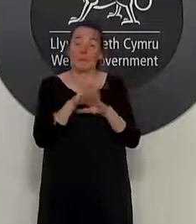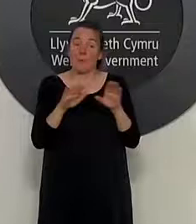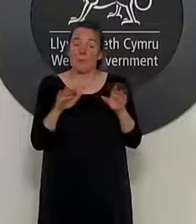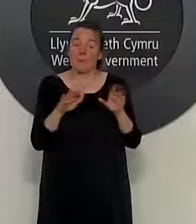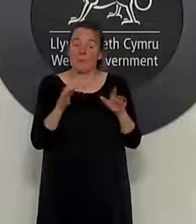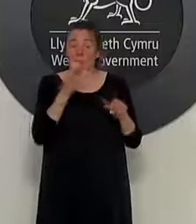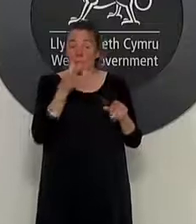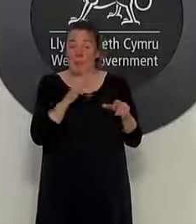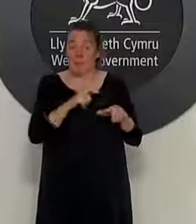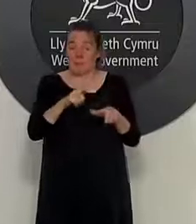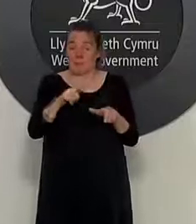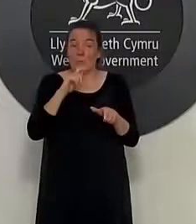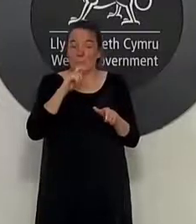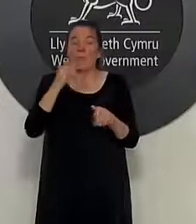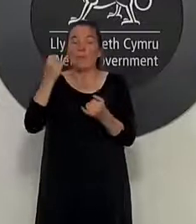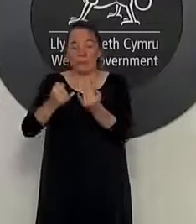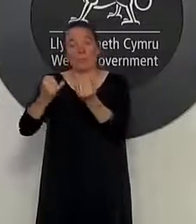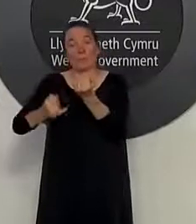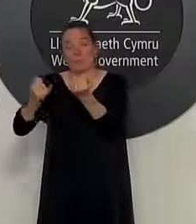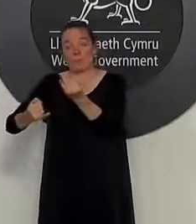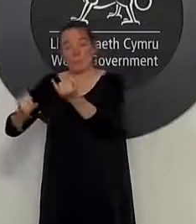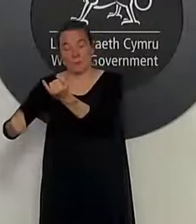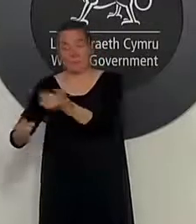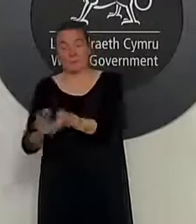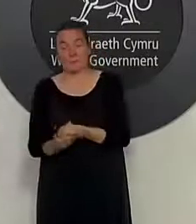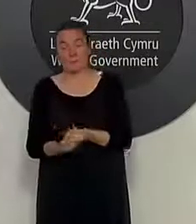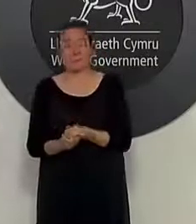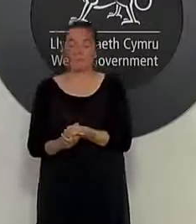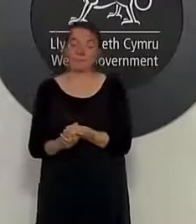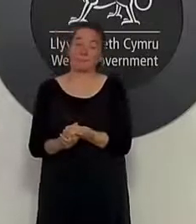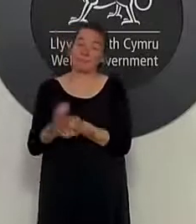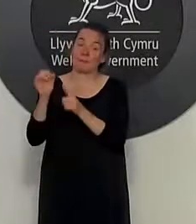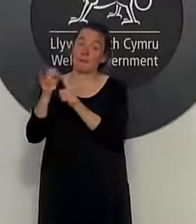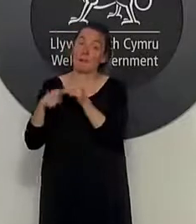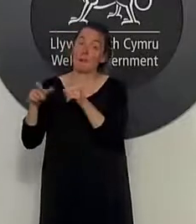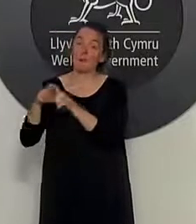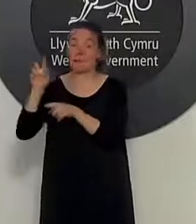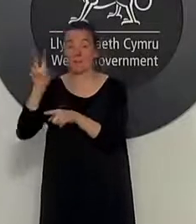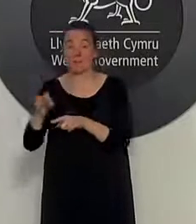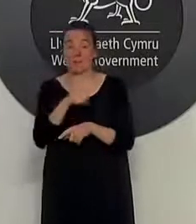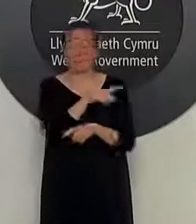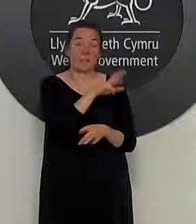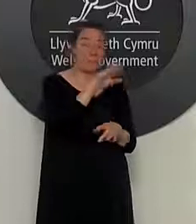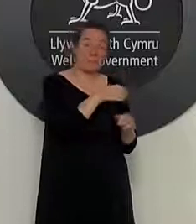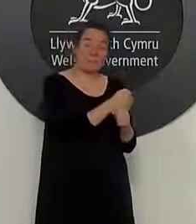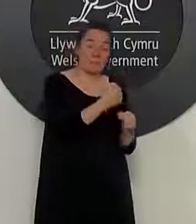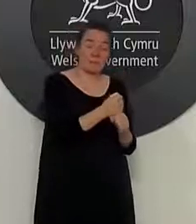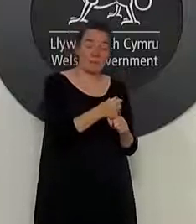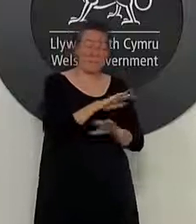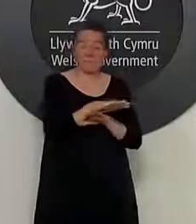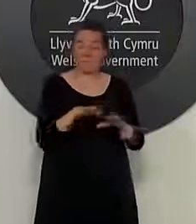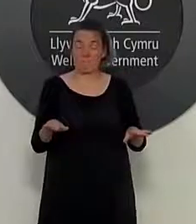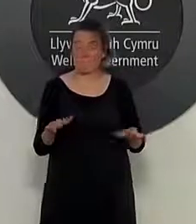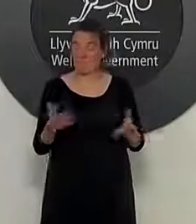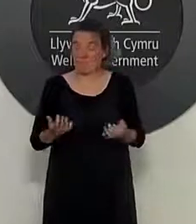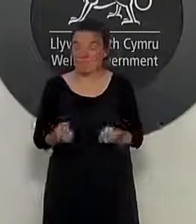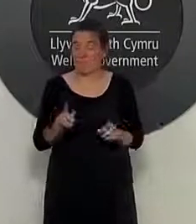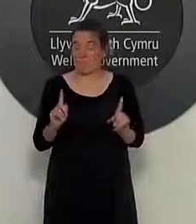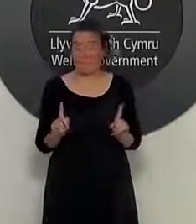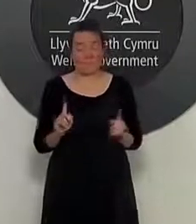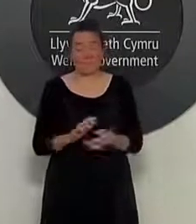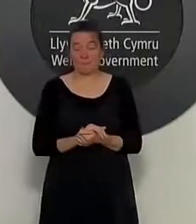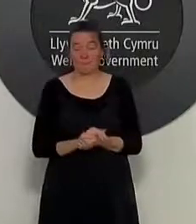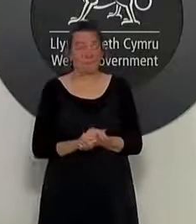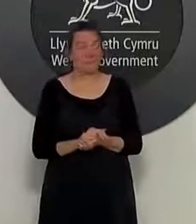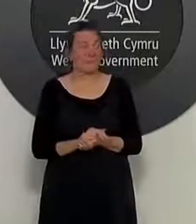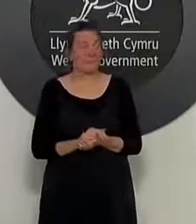accentuate, and neither Plaid Cymru nor the Welsh government are prepared to allow that to happen. And in that context, I should